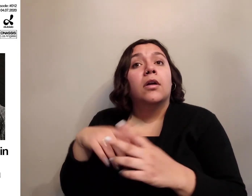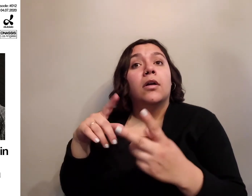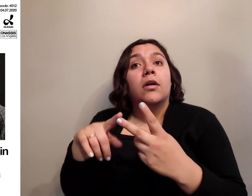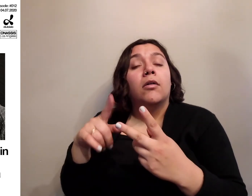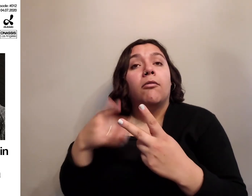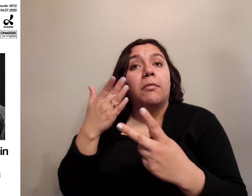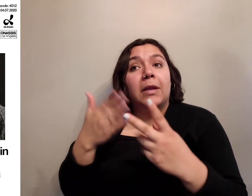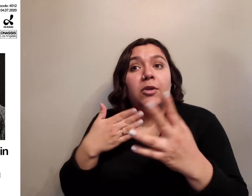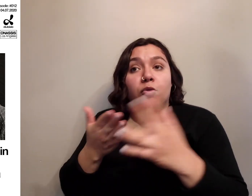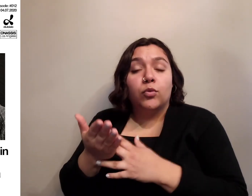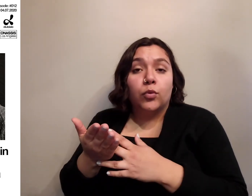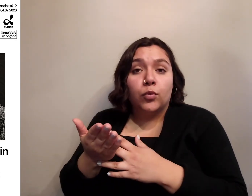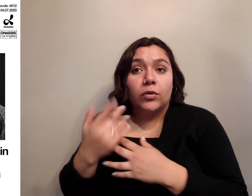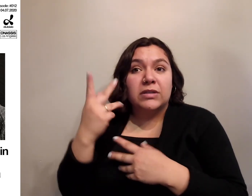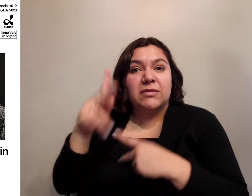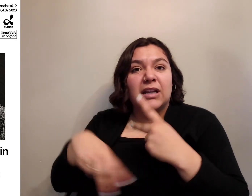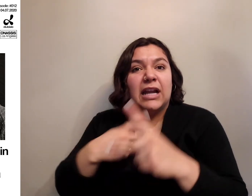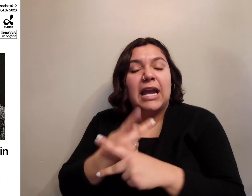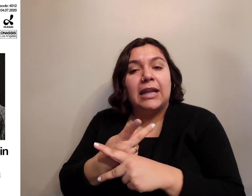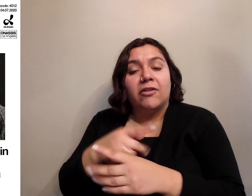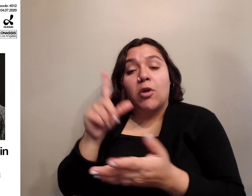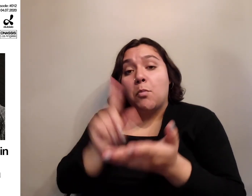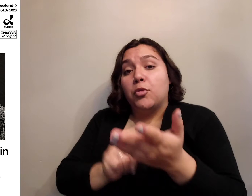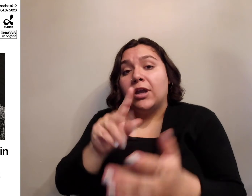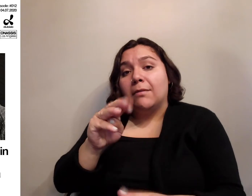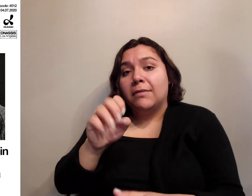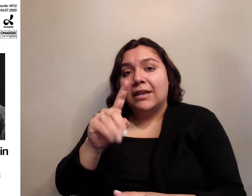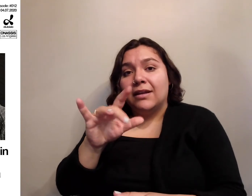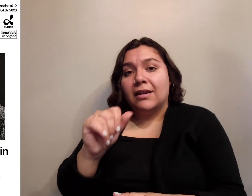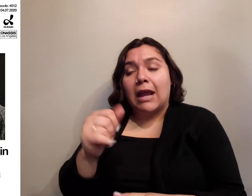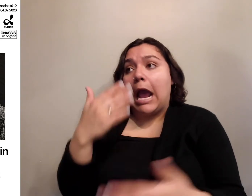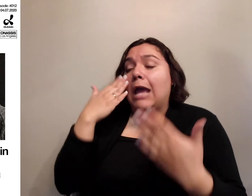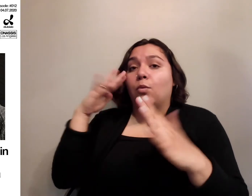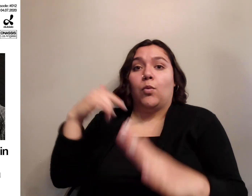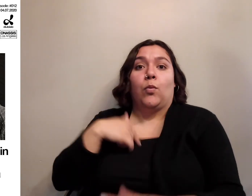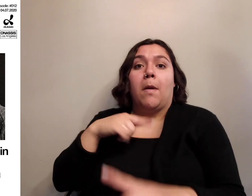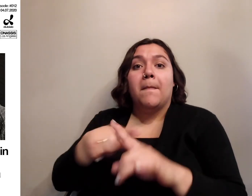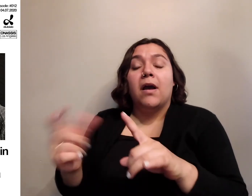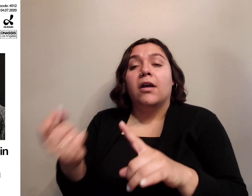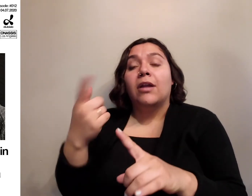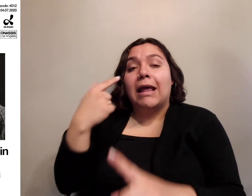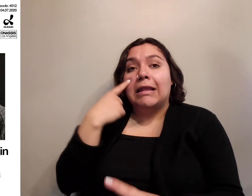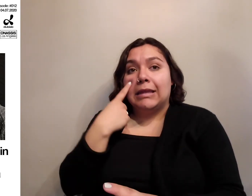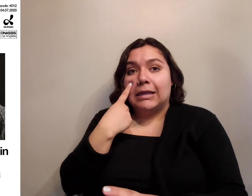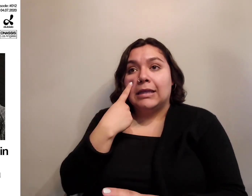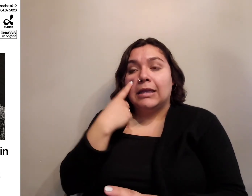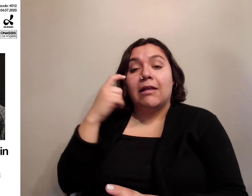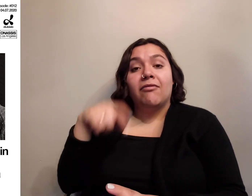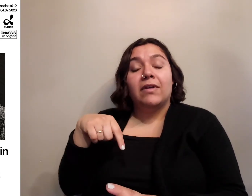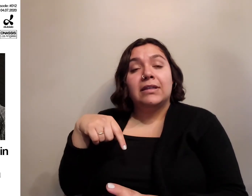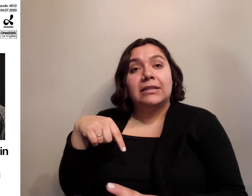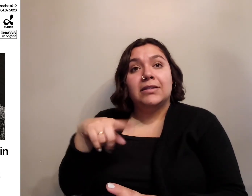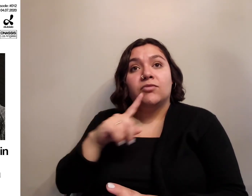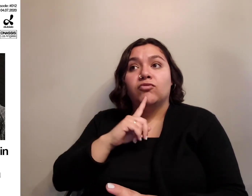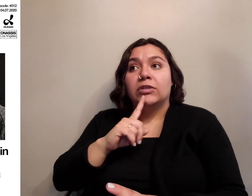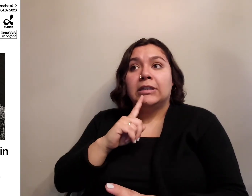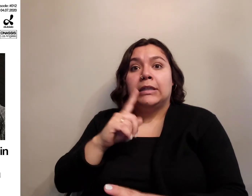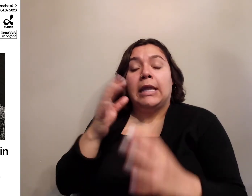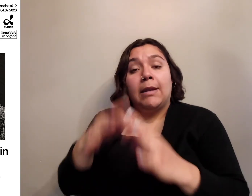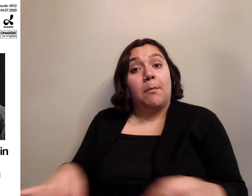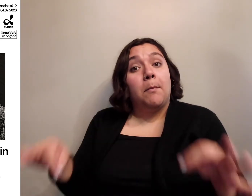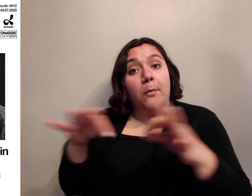whether it is through some form of print media. I don't know, but I think that this is a live question